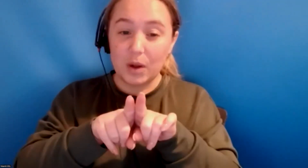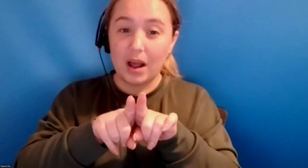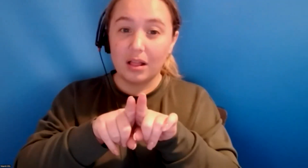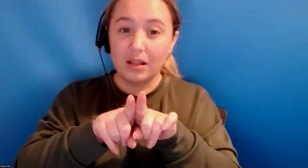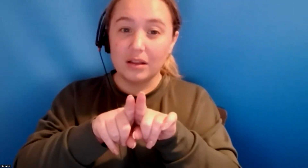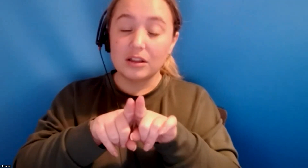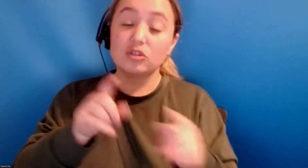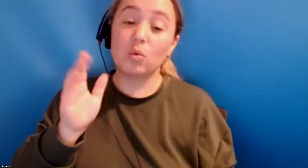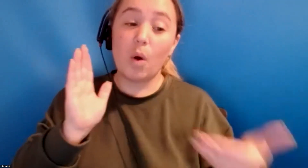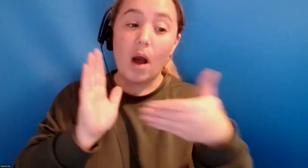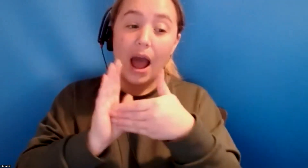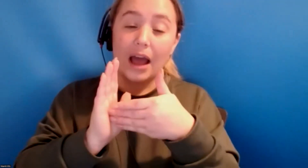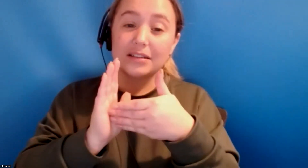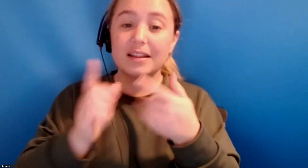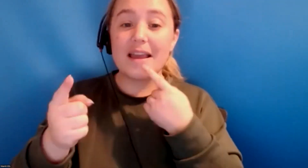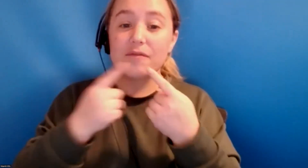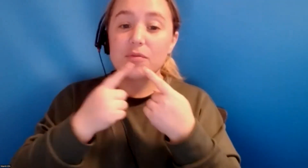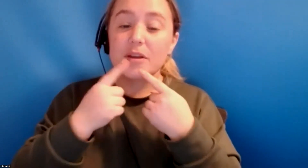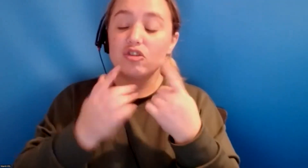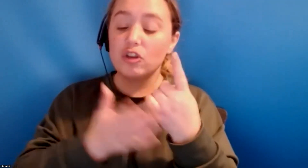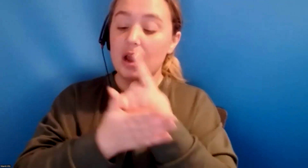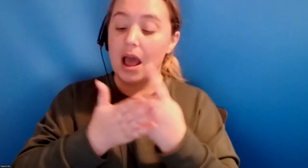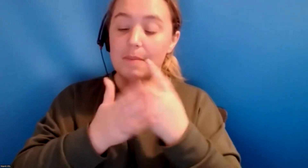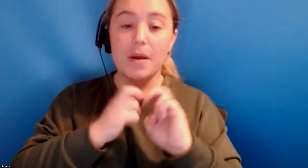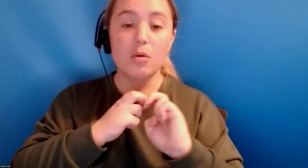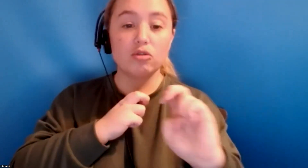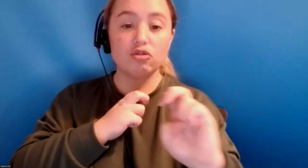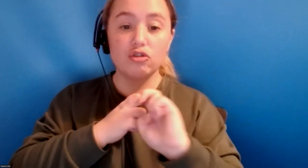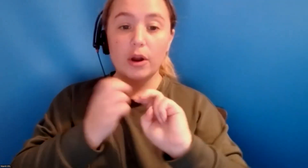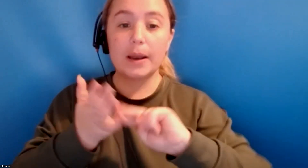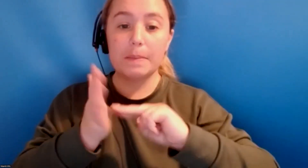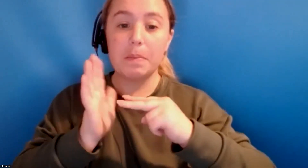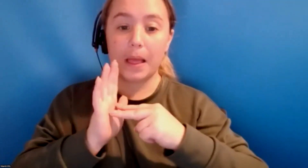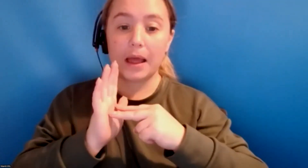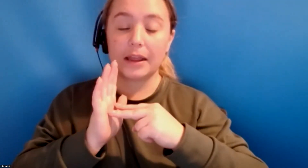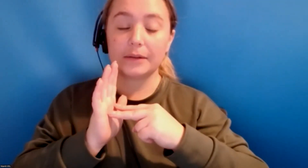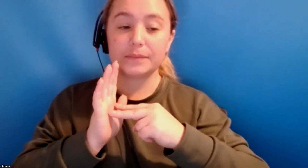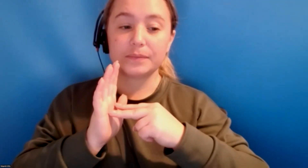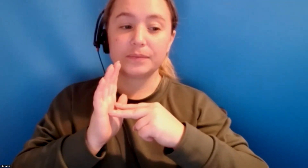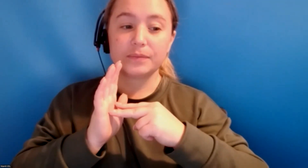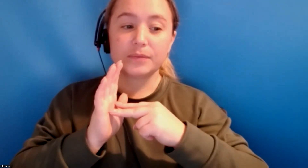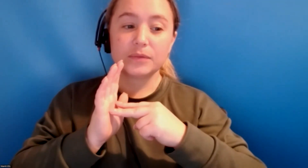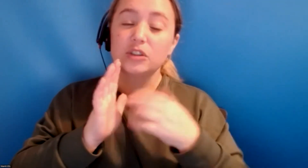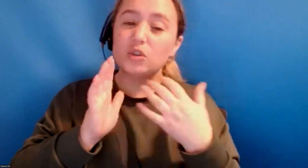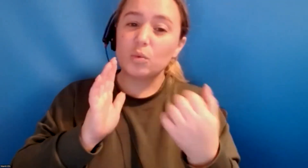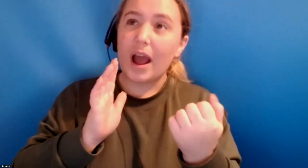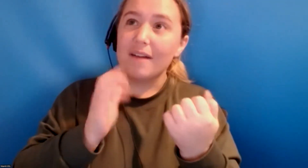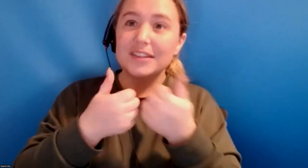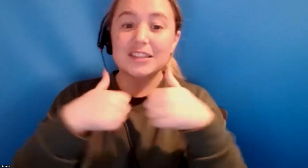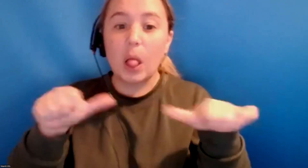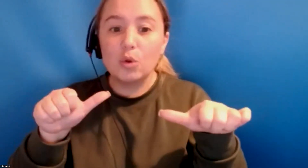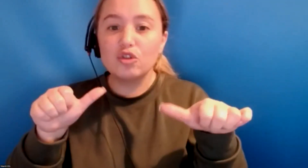around information and journey planning, a sort of solution or takeaway